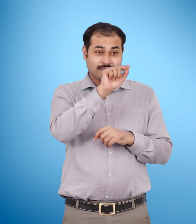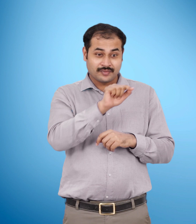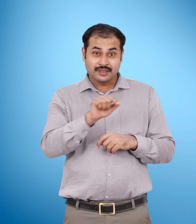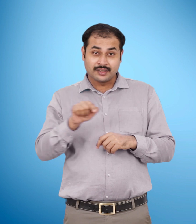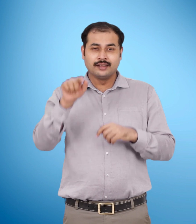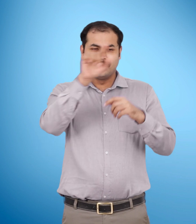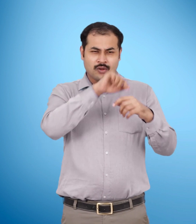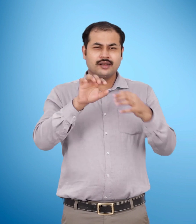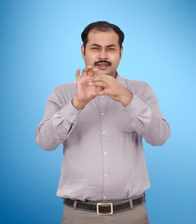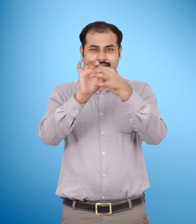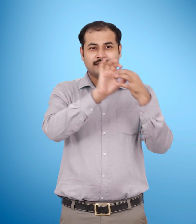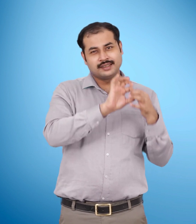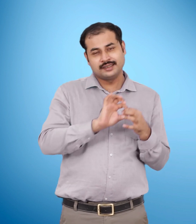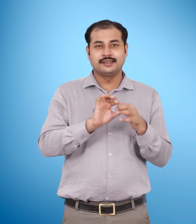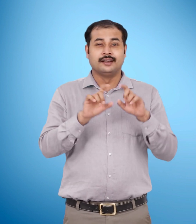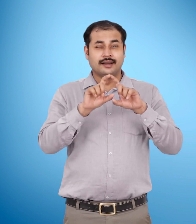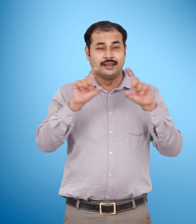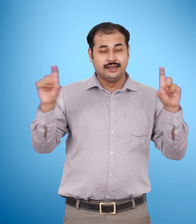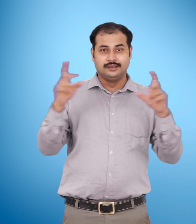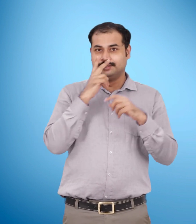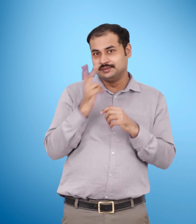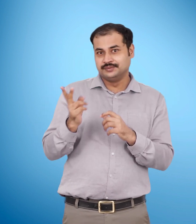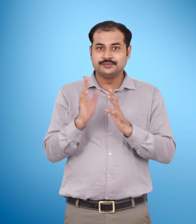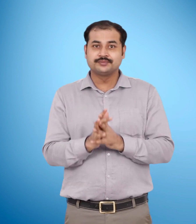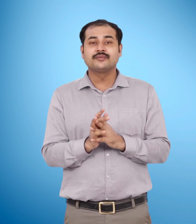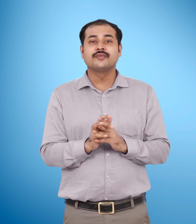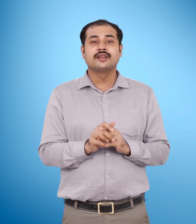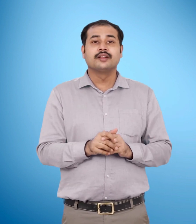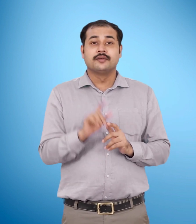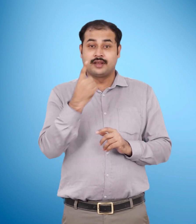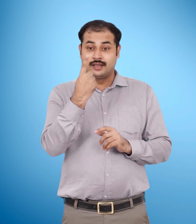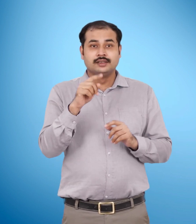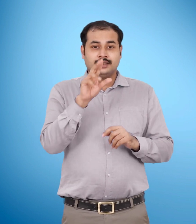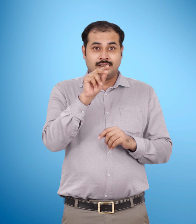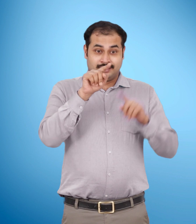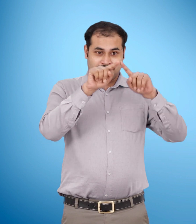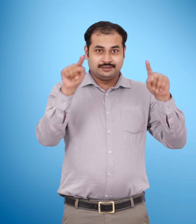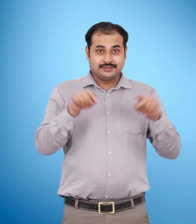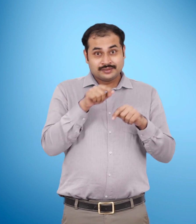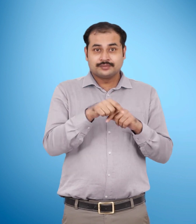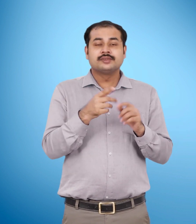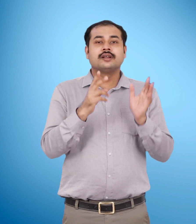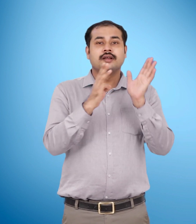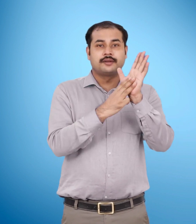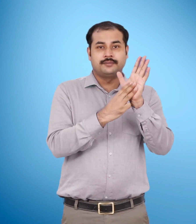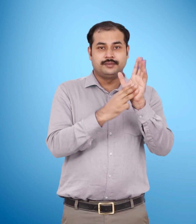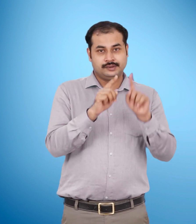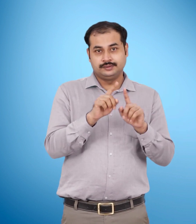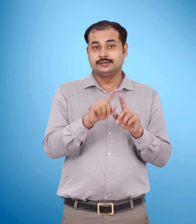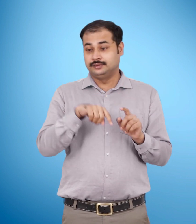Connect the dots to complete each alphabet. In the first star, there is letter M.